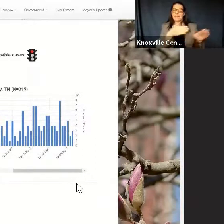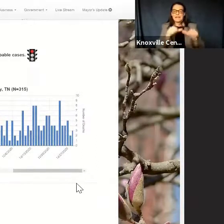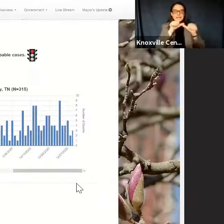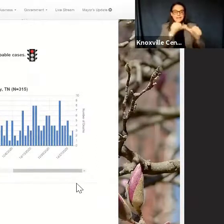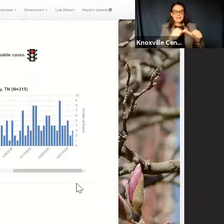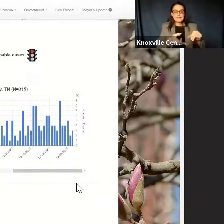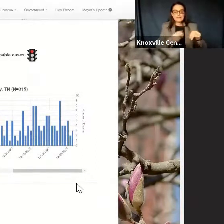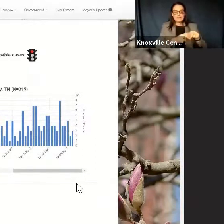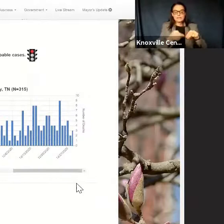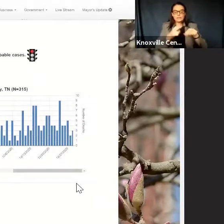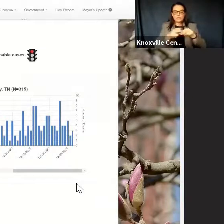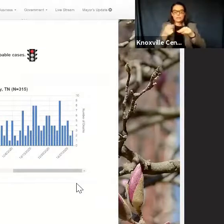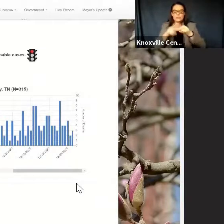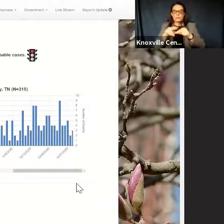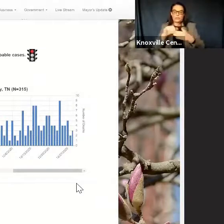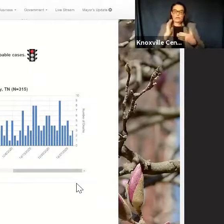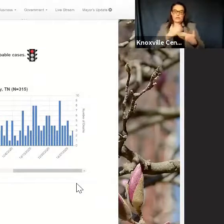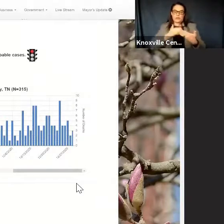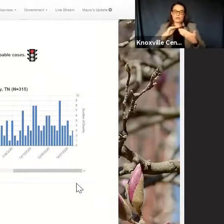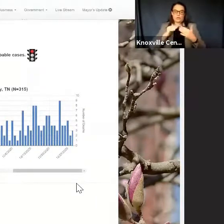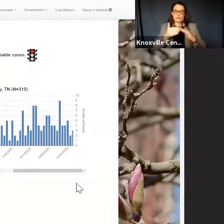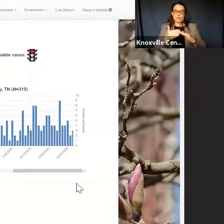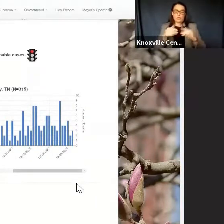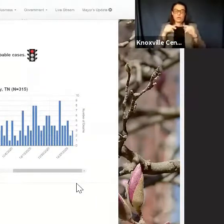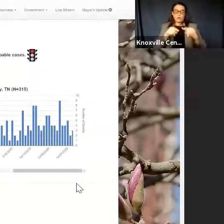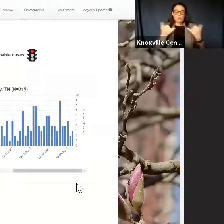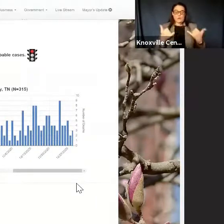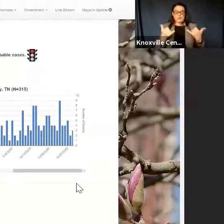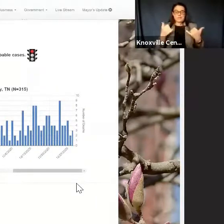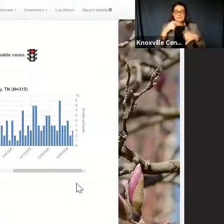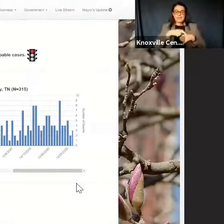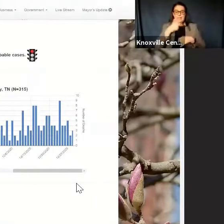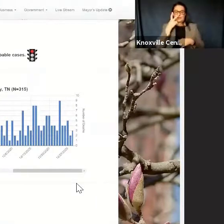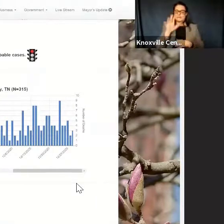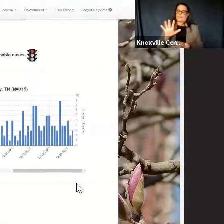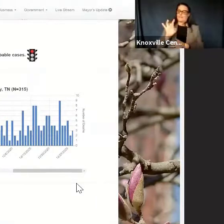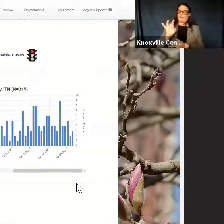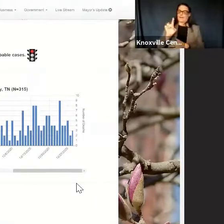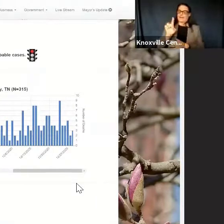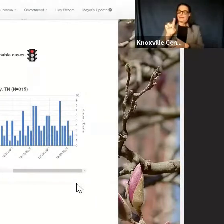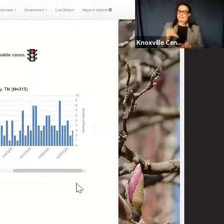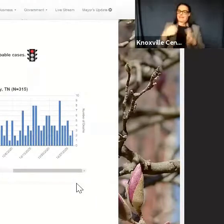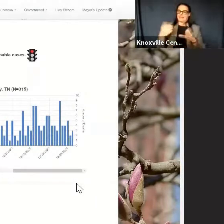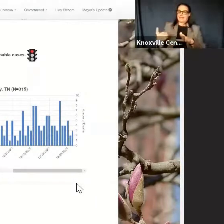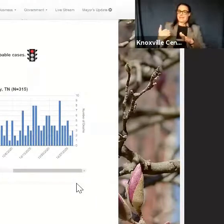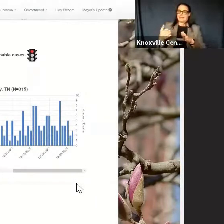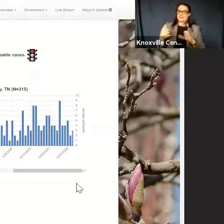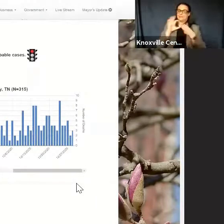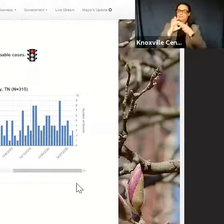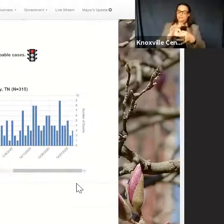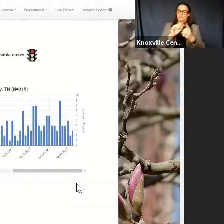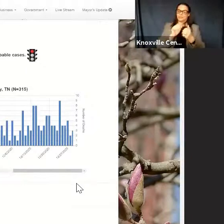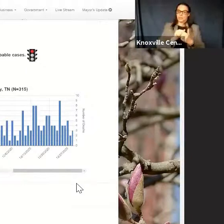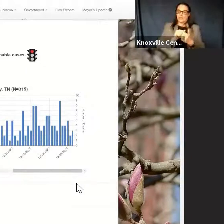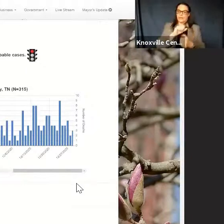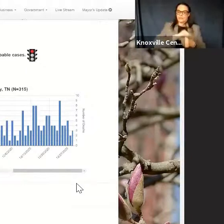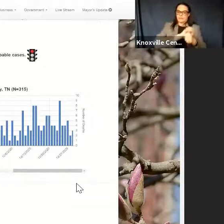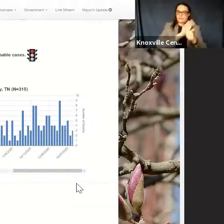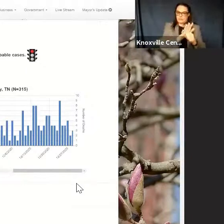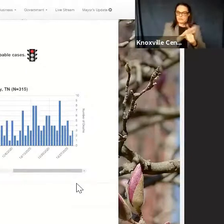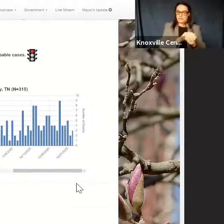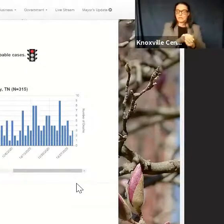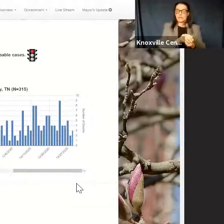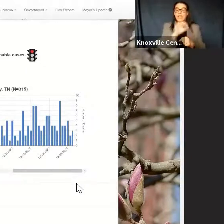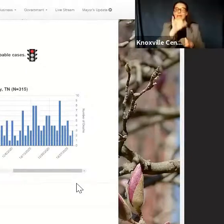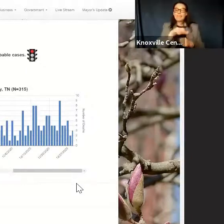community. During this time period, we have seen 58 deaths associated with COVID-19. This is an average of about 4